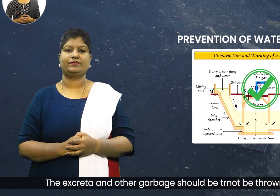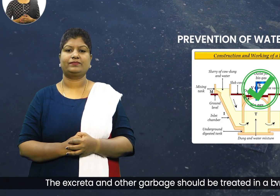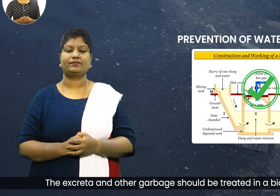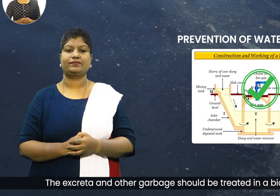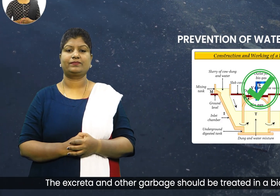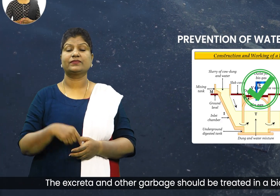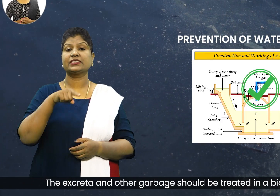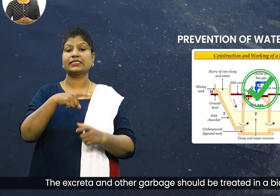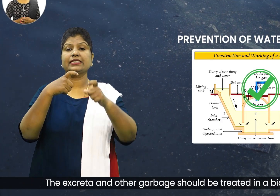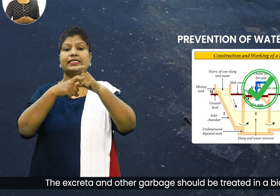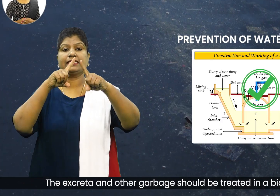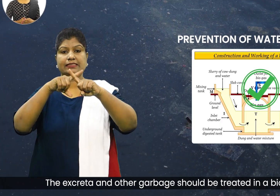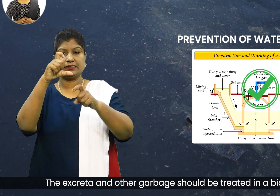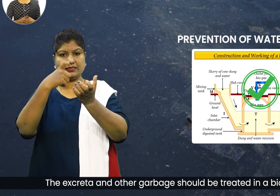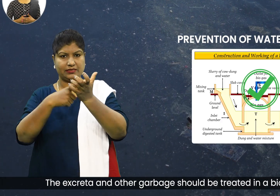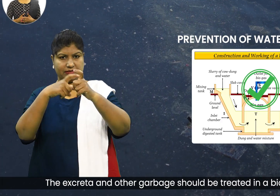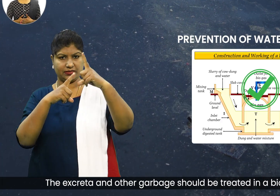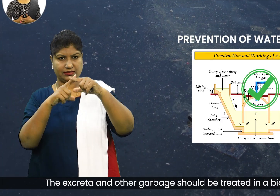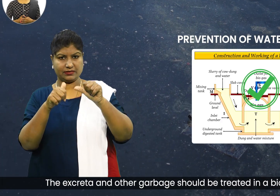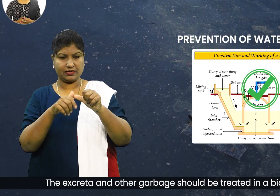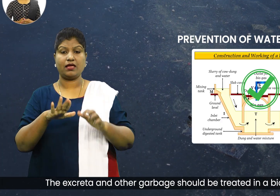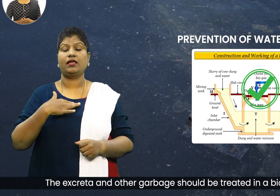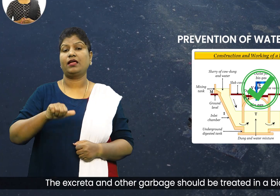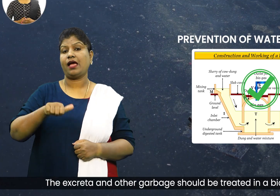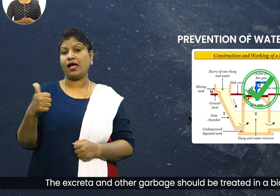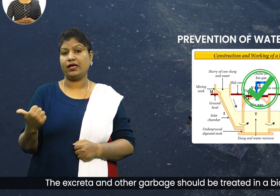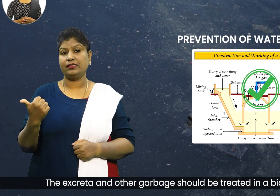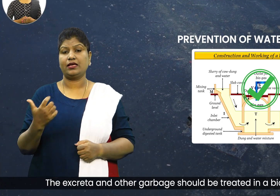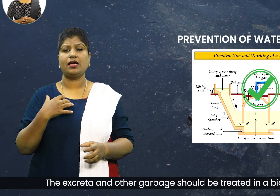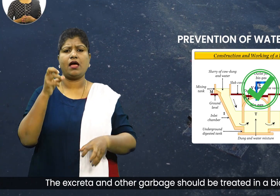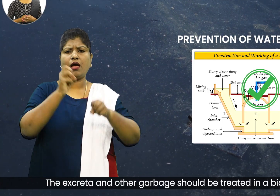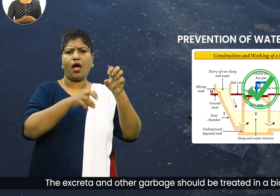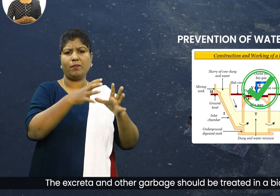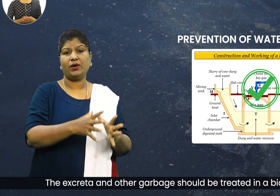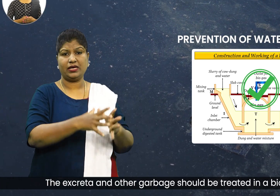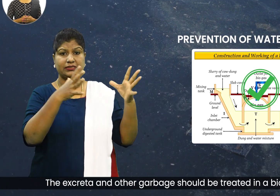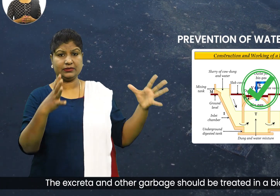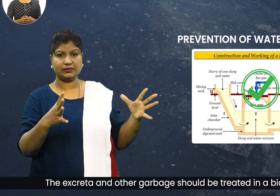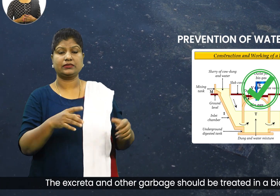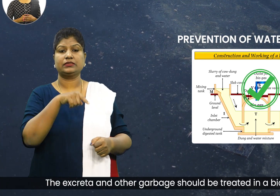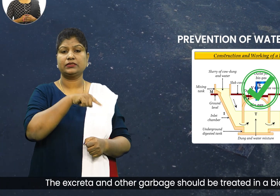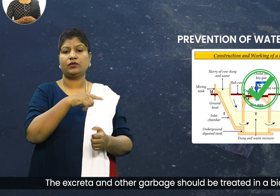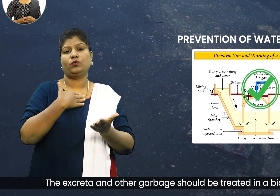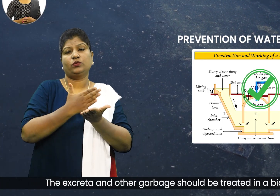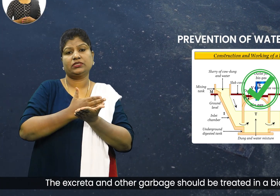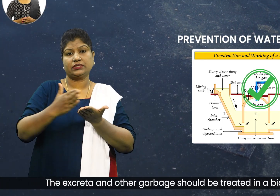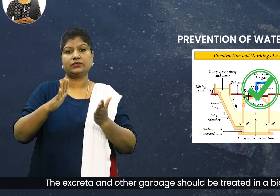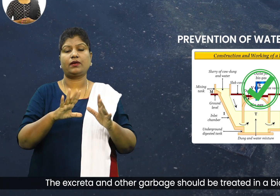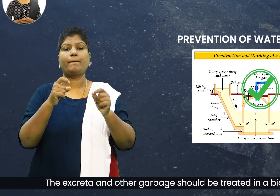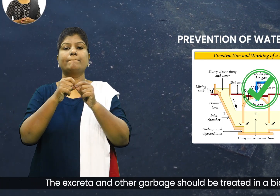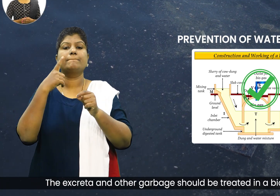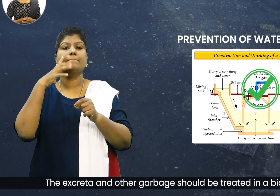The excreta and other garbage should be treated in a